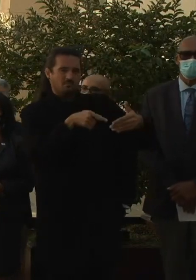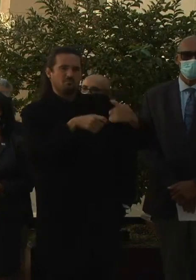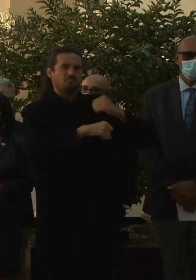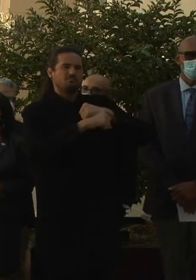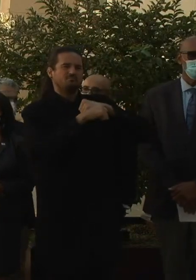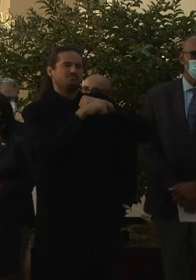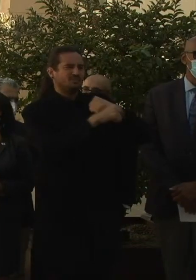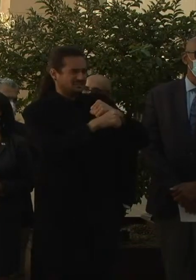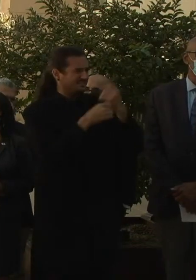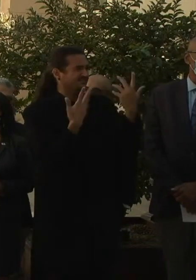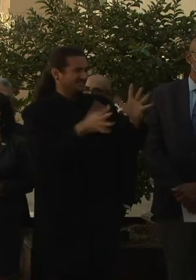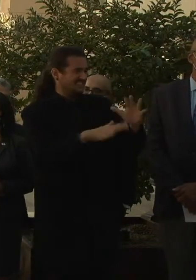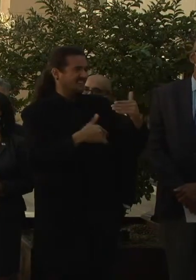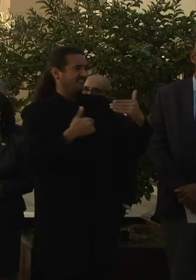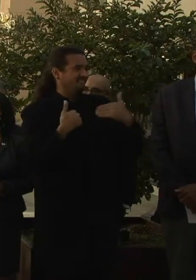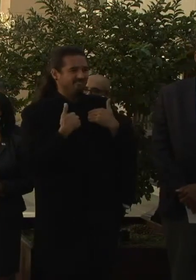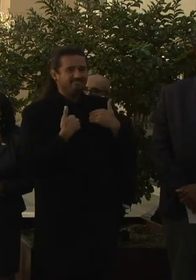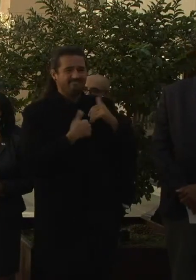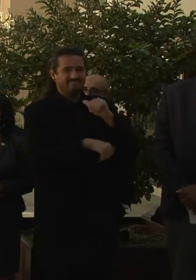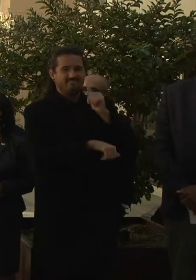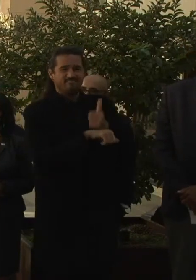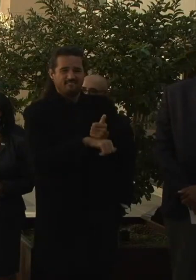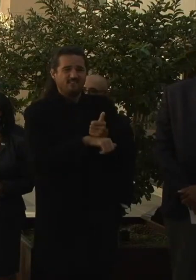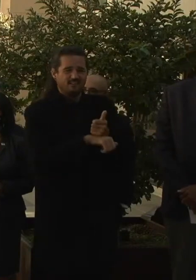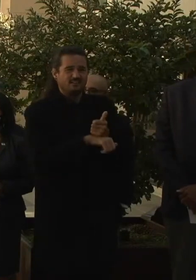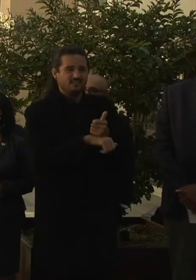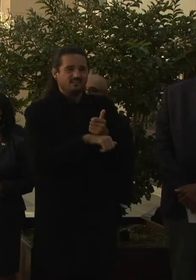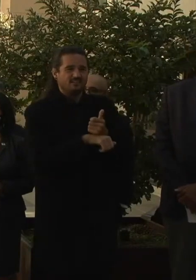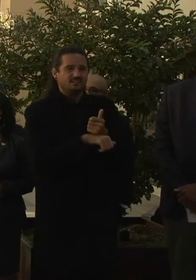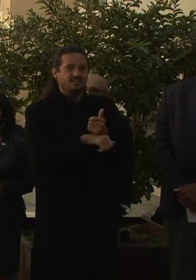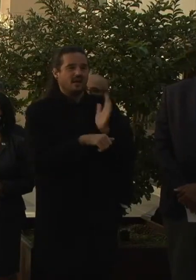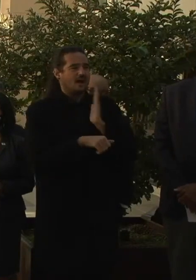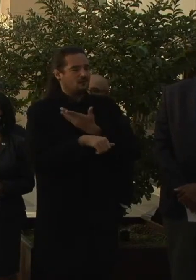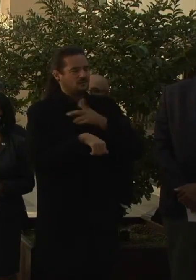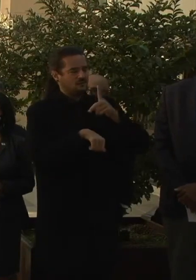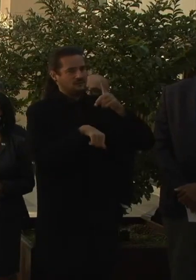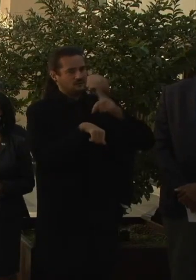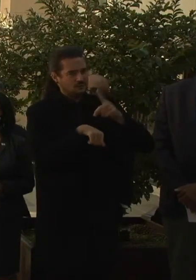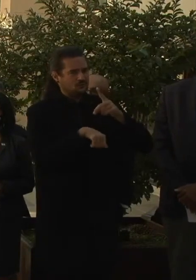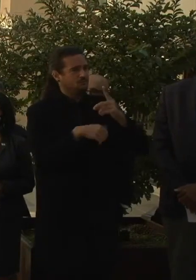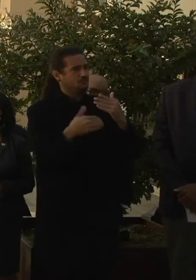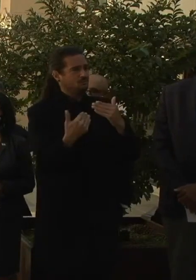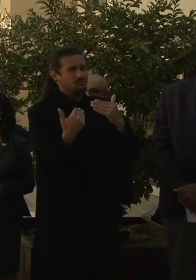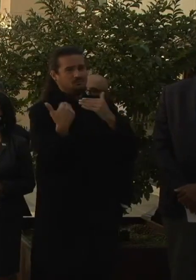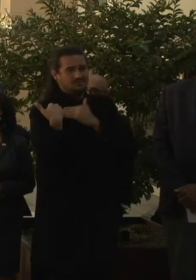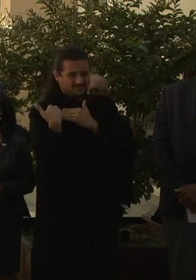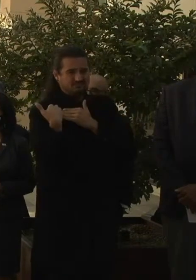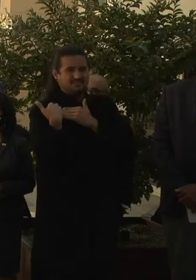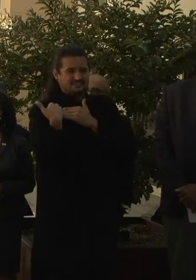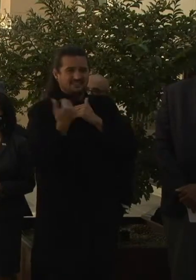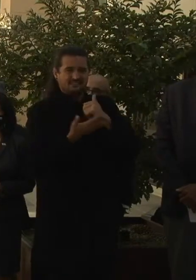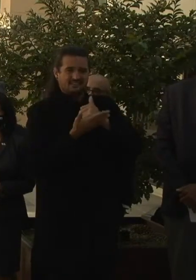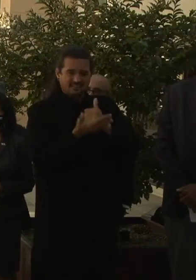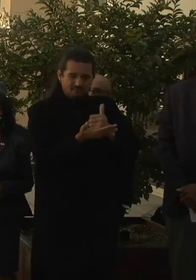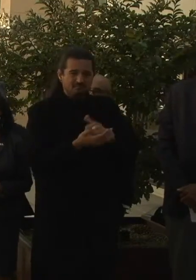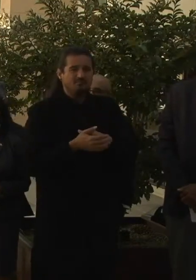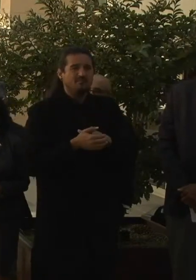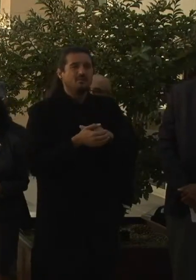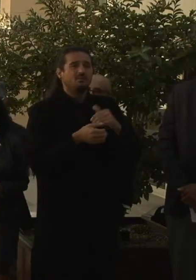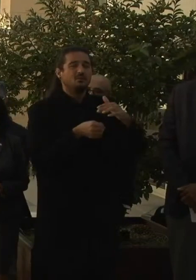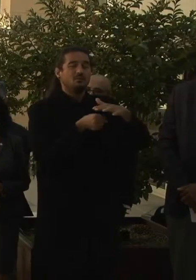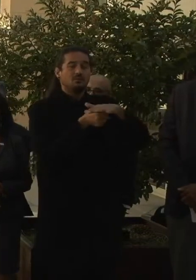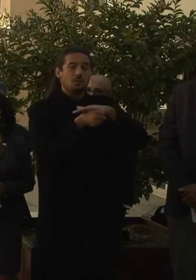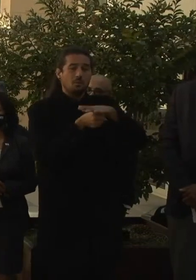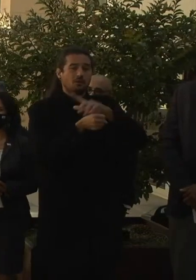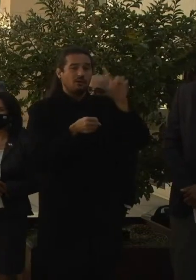remains our responsibility, and this is my baton, local government's responsibility